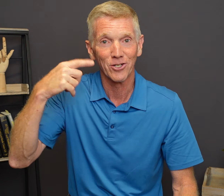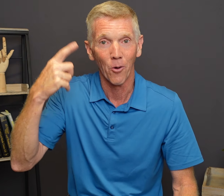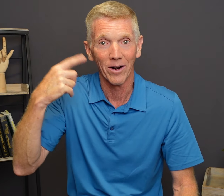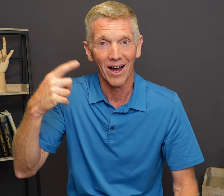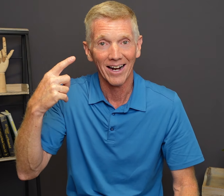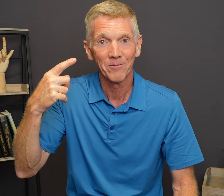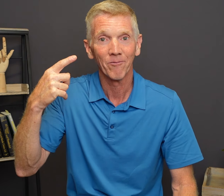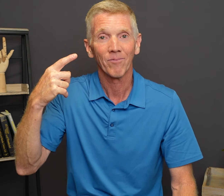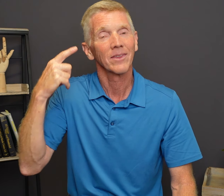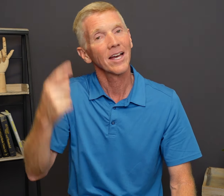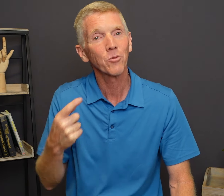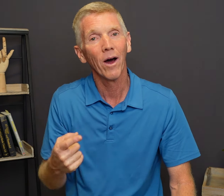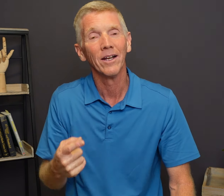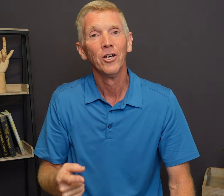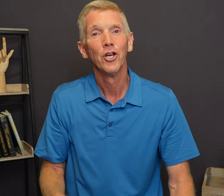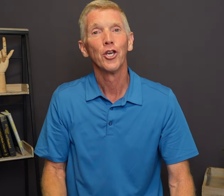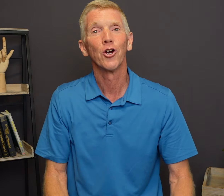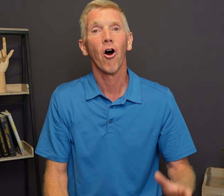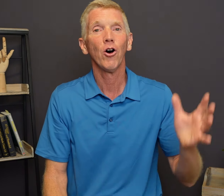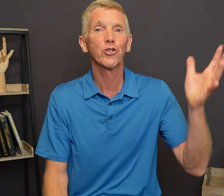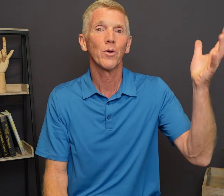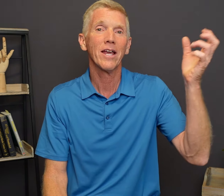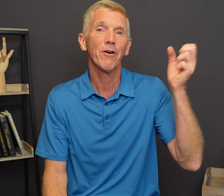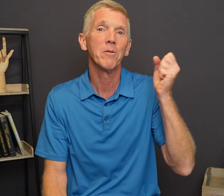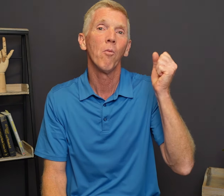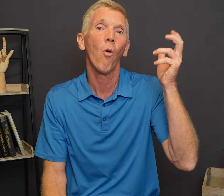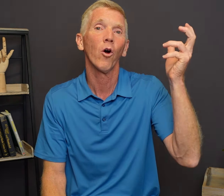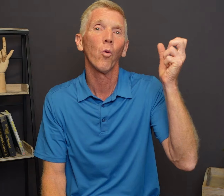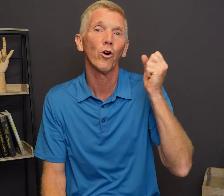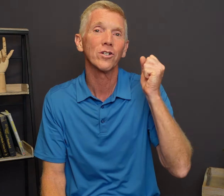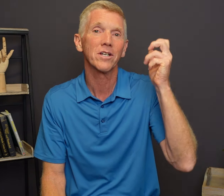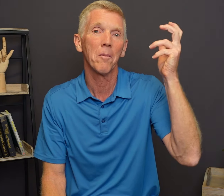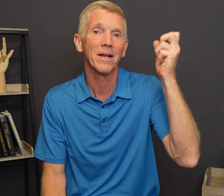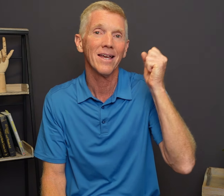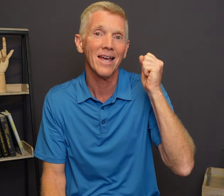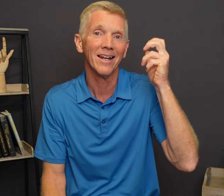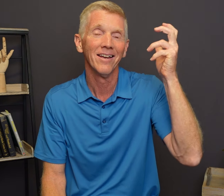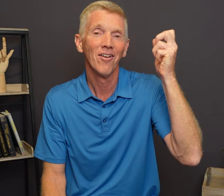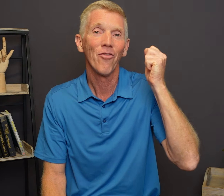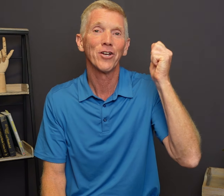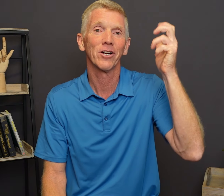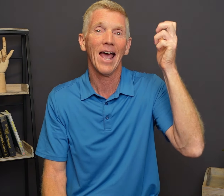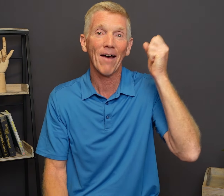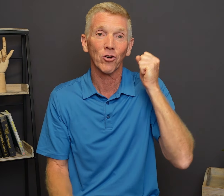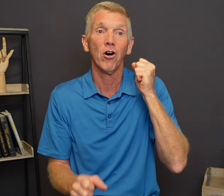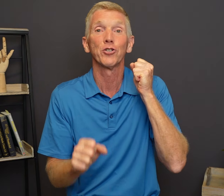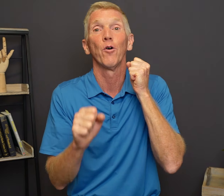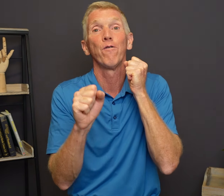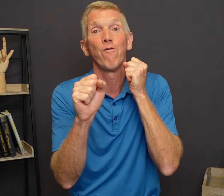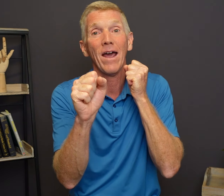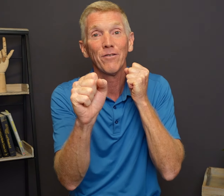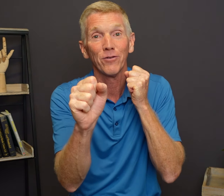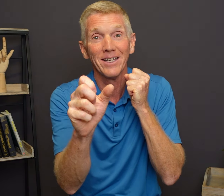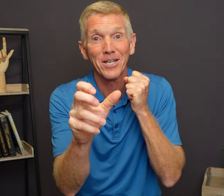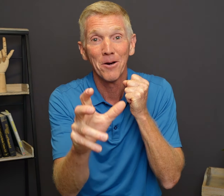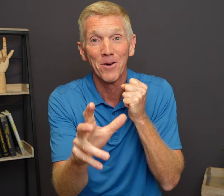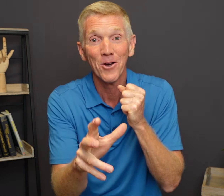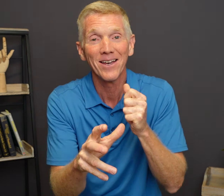going on, guess what? You're also hearing more words coming in that you're going to have to also faithfully